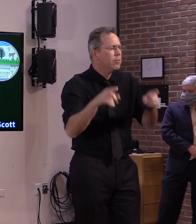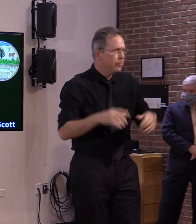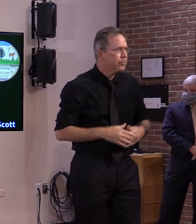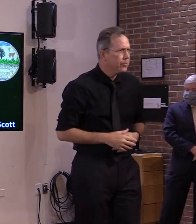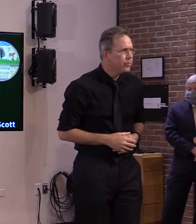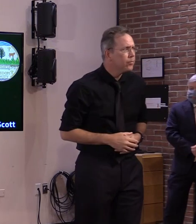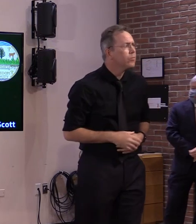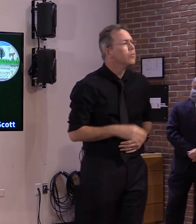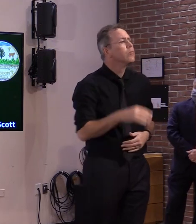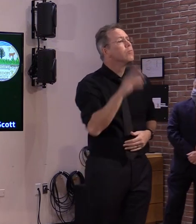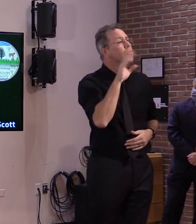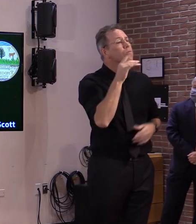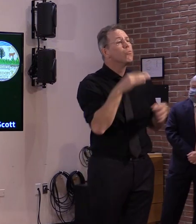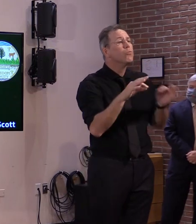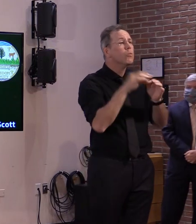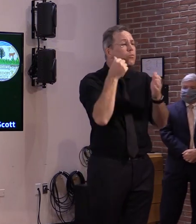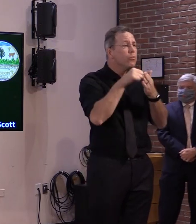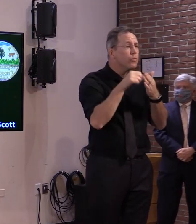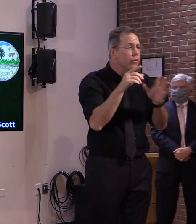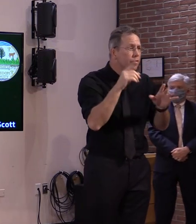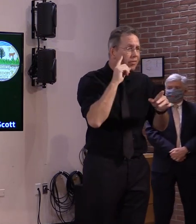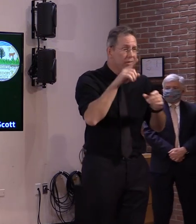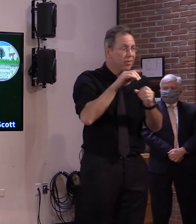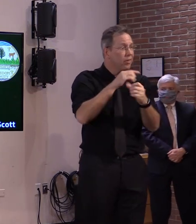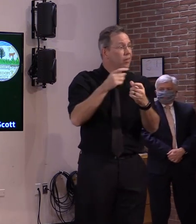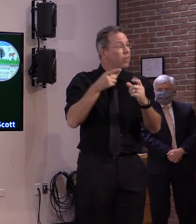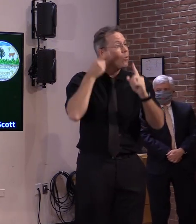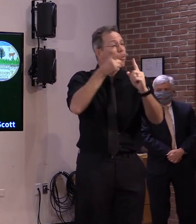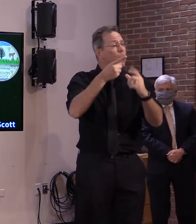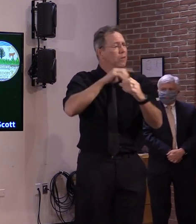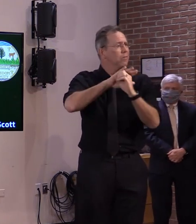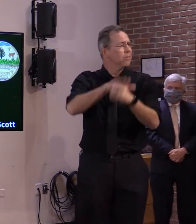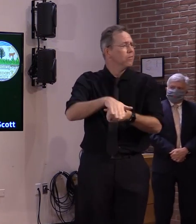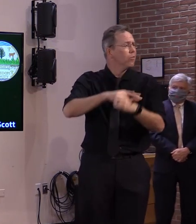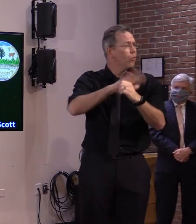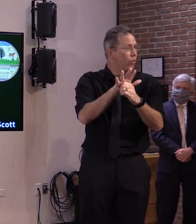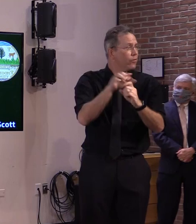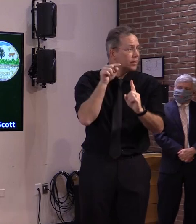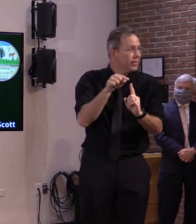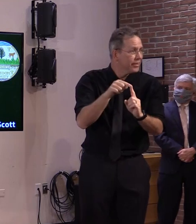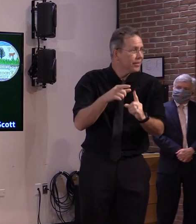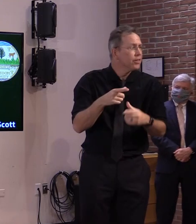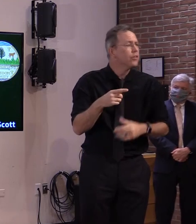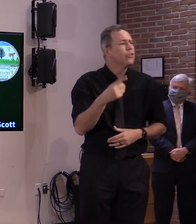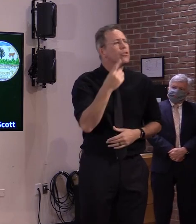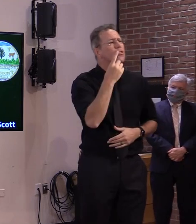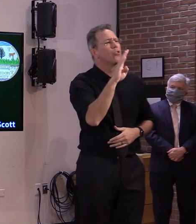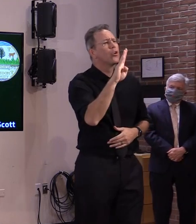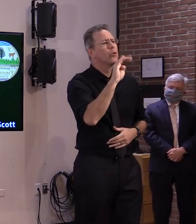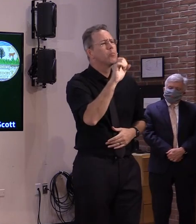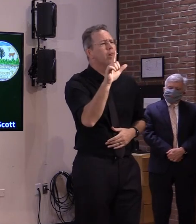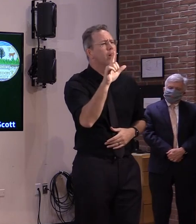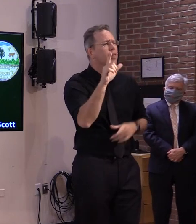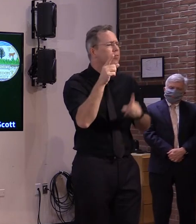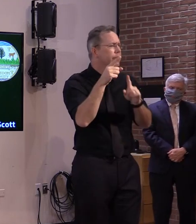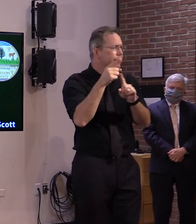essential. So we have Dr. Bell, the president of the Vermont chapter of the American Academy of Pediatrics, back with us